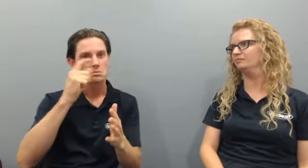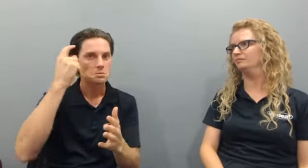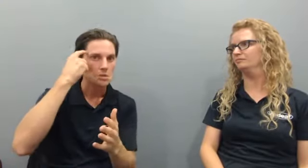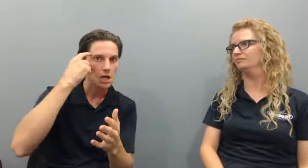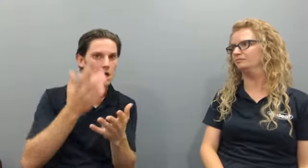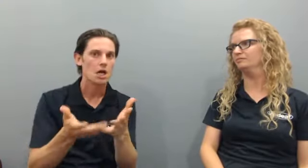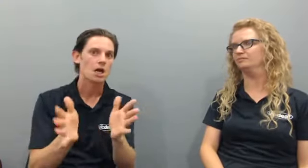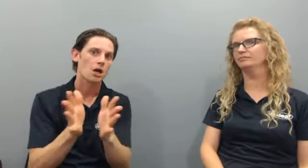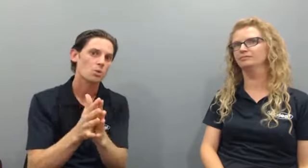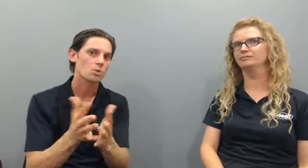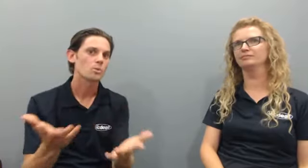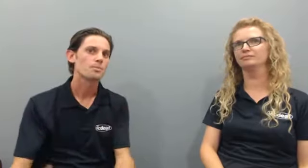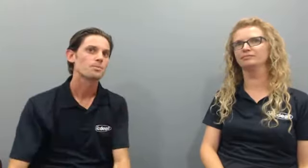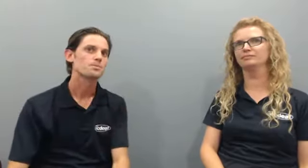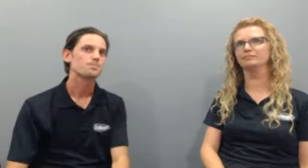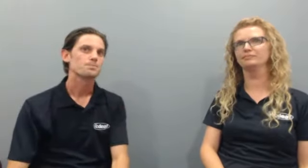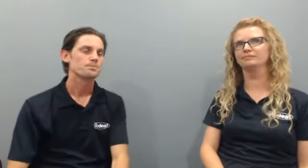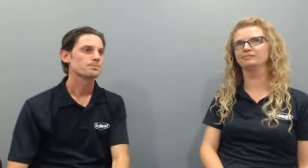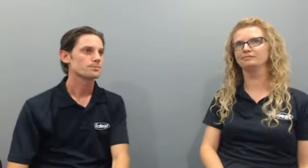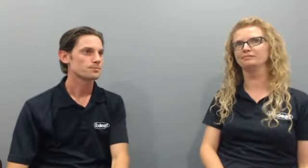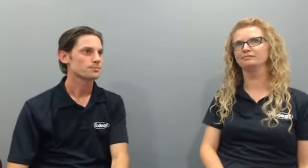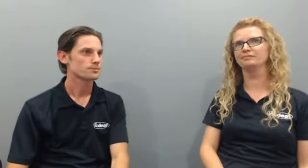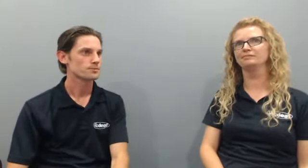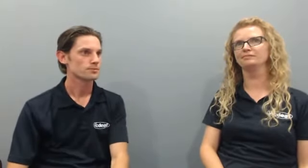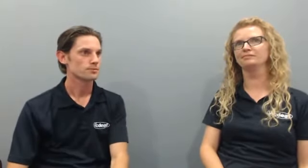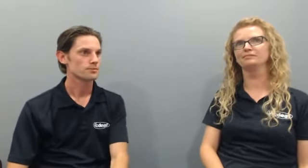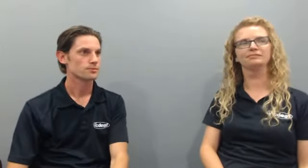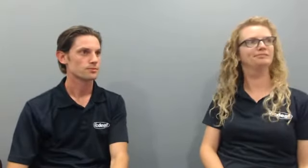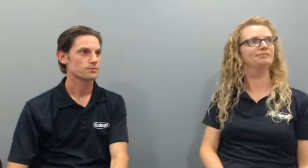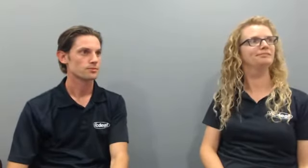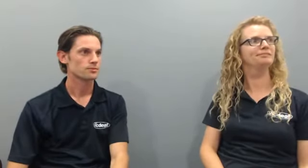each individual can pay for both of those two different invoices.